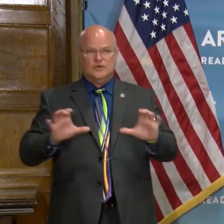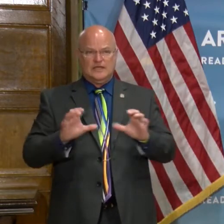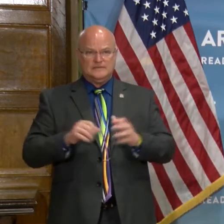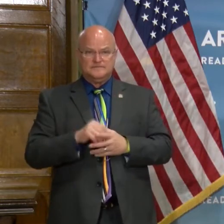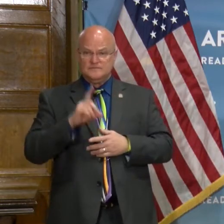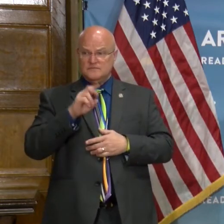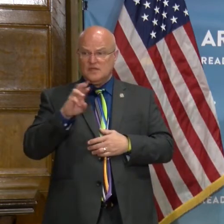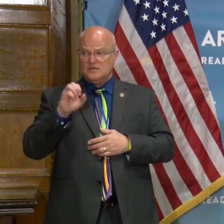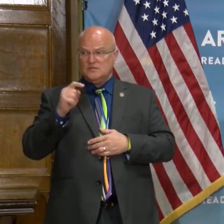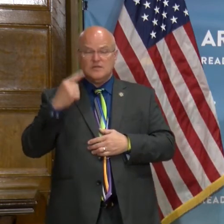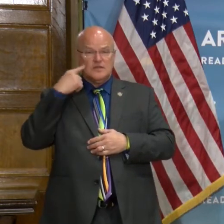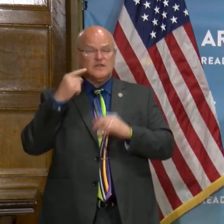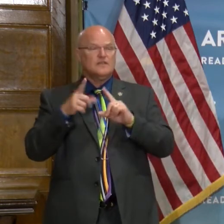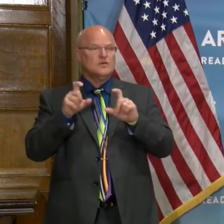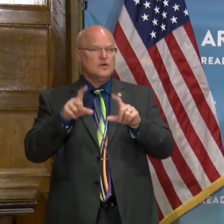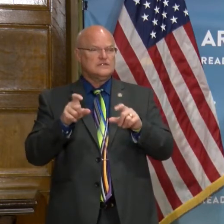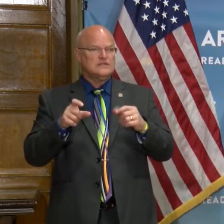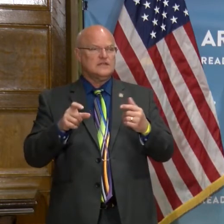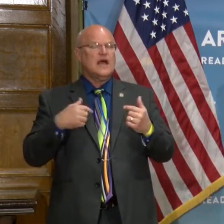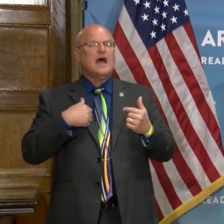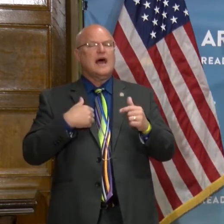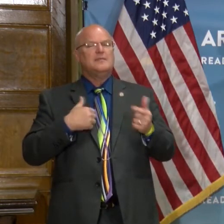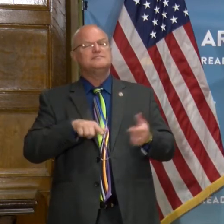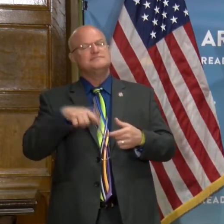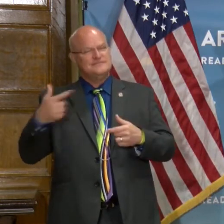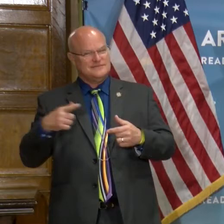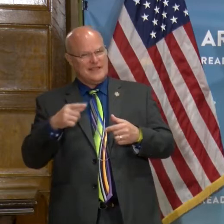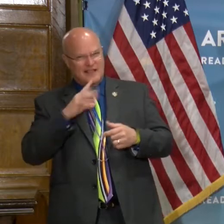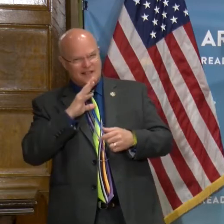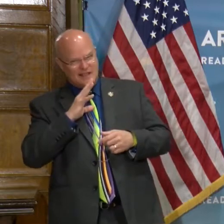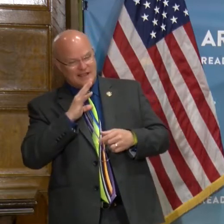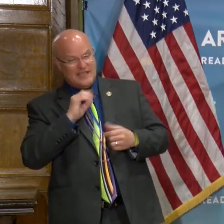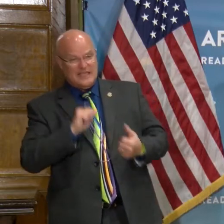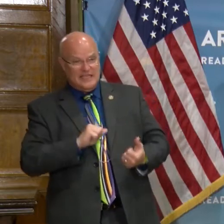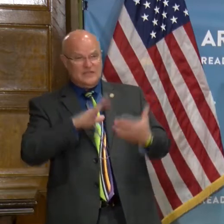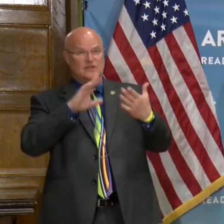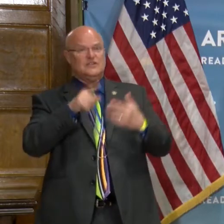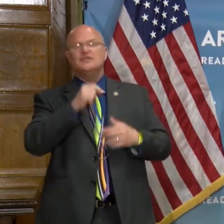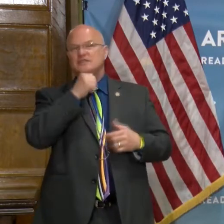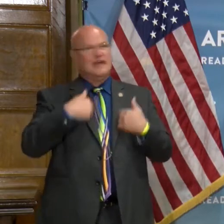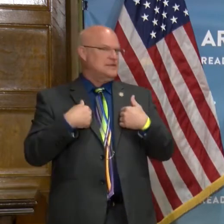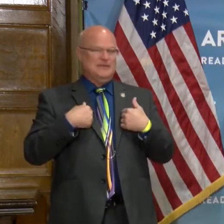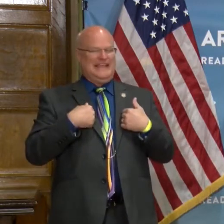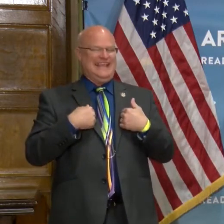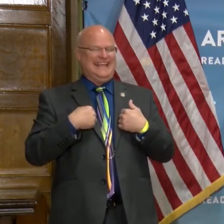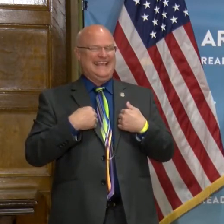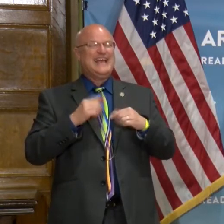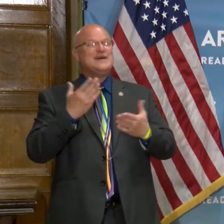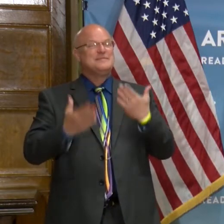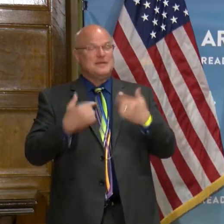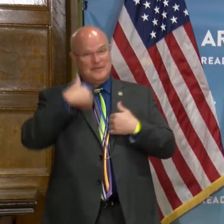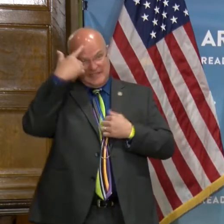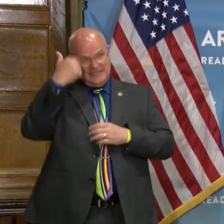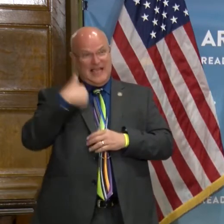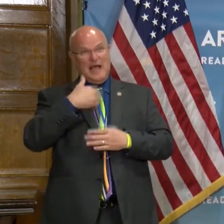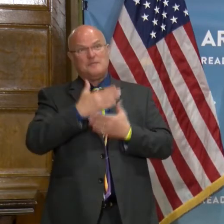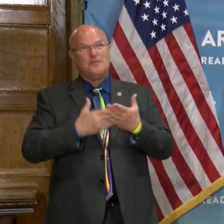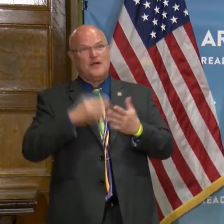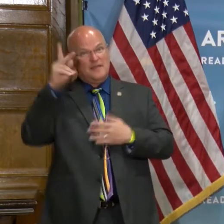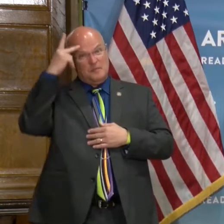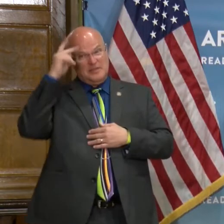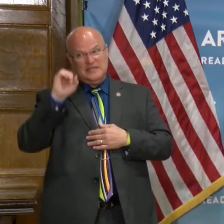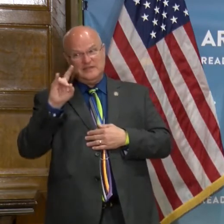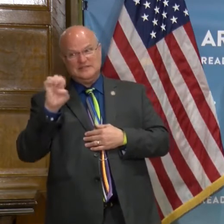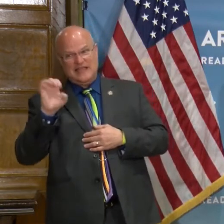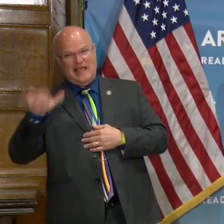Dr. Smith, did you hear that question? I'm going to let you take a whack at it. He addressed it to you. He didn't address it to me, maybe because I'm part of the political